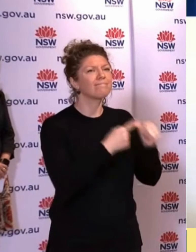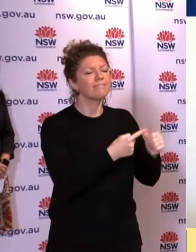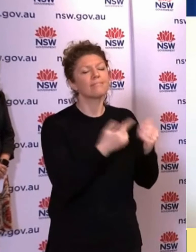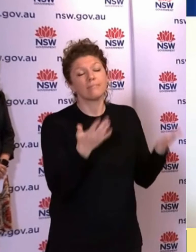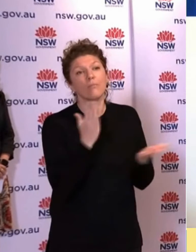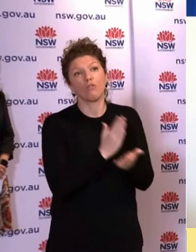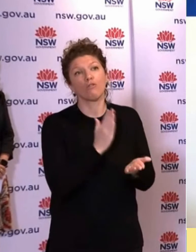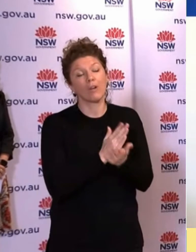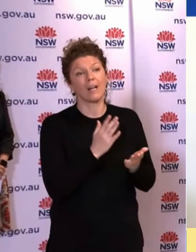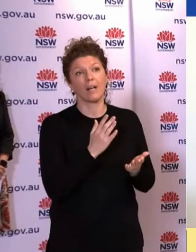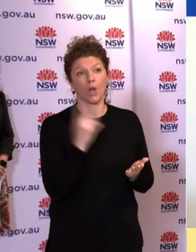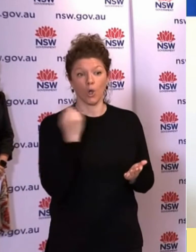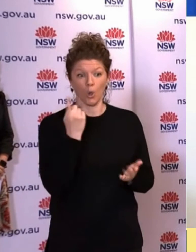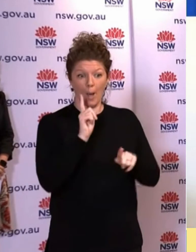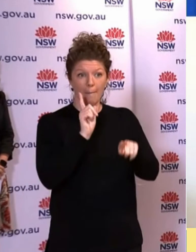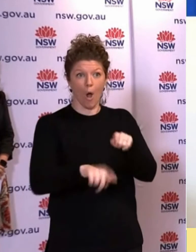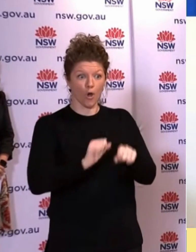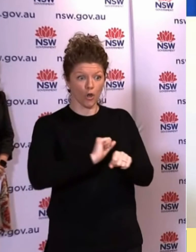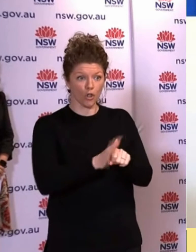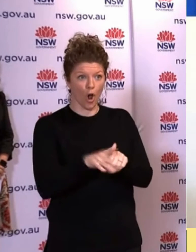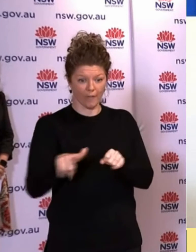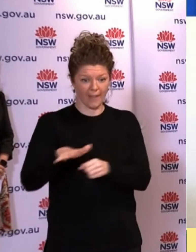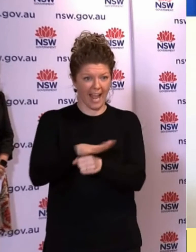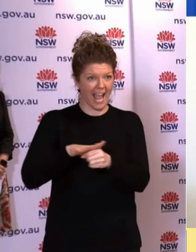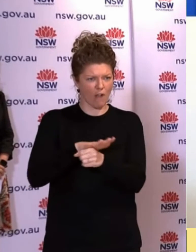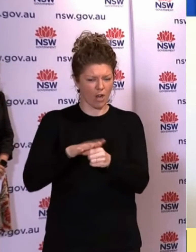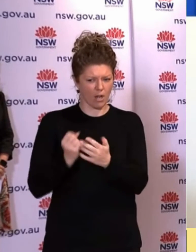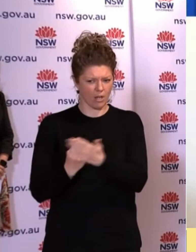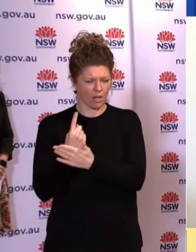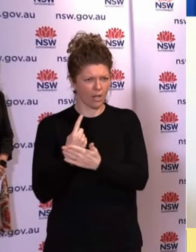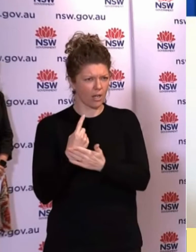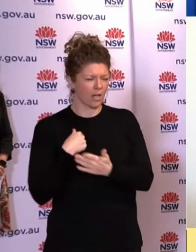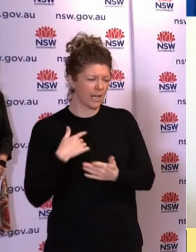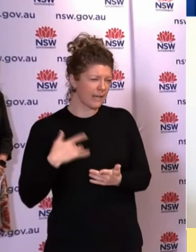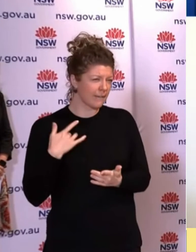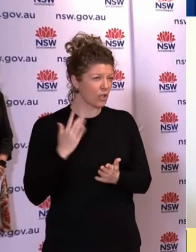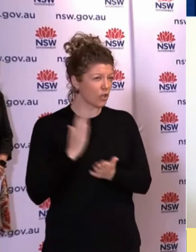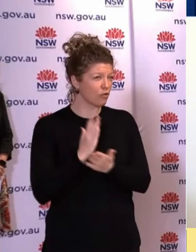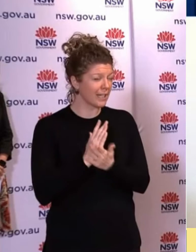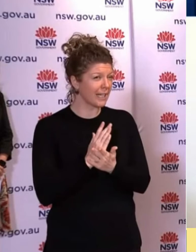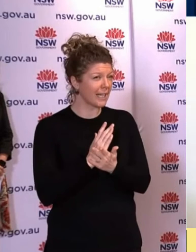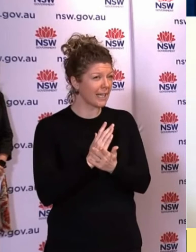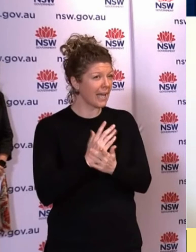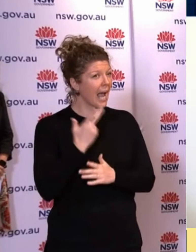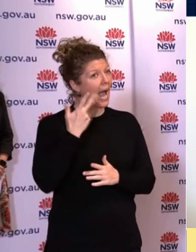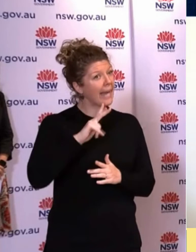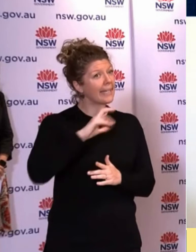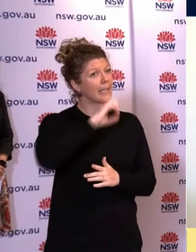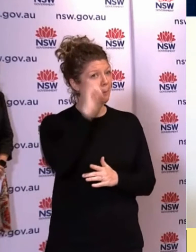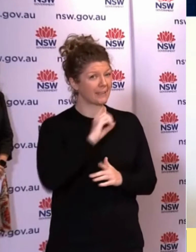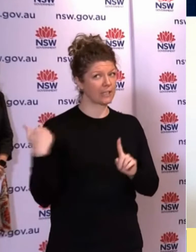the ones with the greatest number of cases, I did a quick calculation this morning, and it's about 80% of all of our cases overnight, or